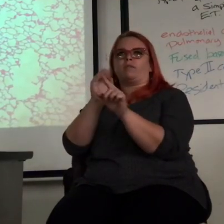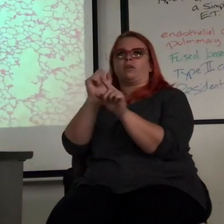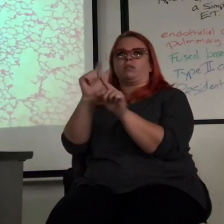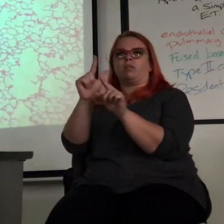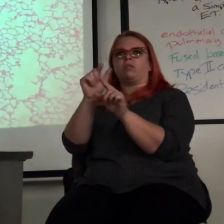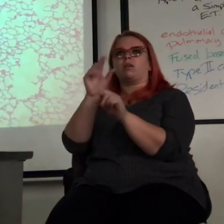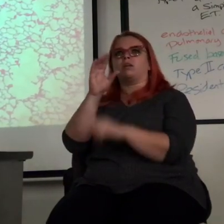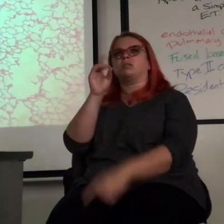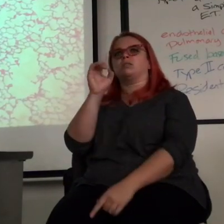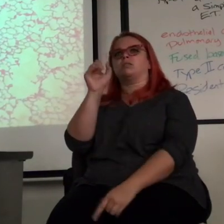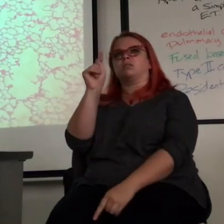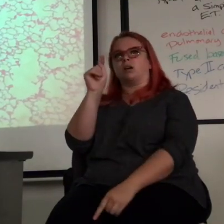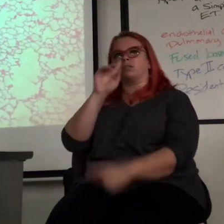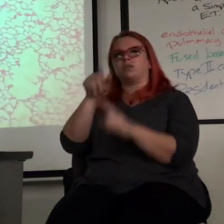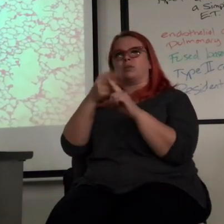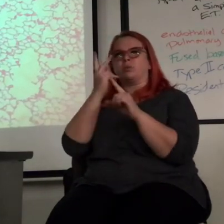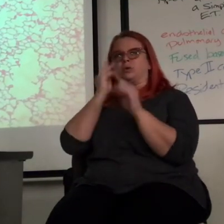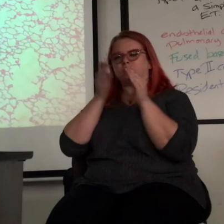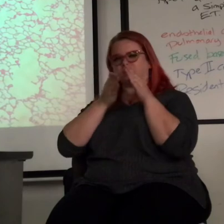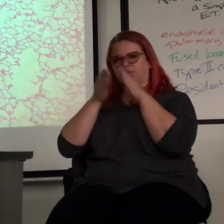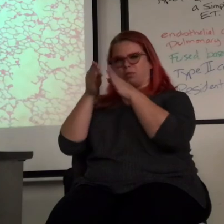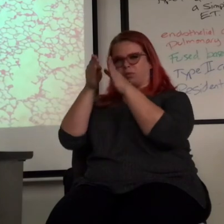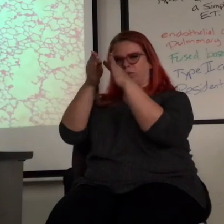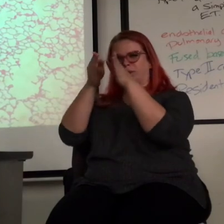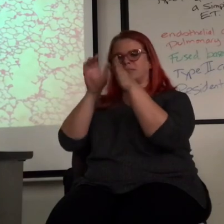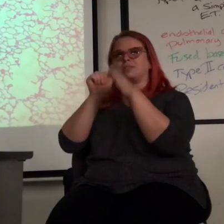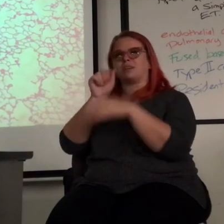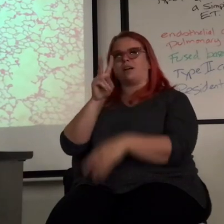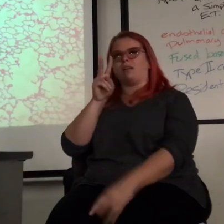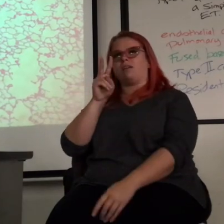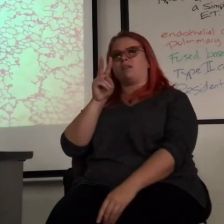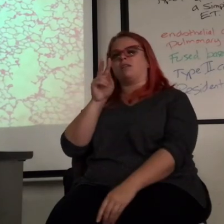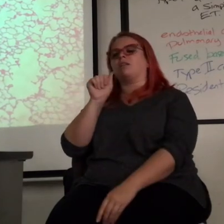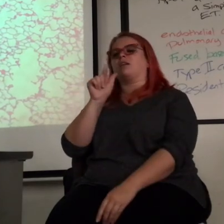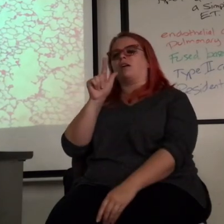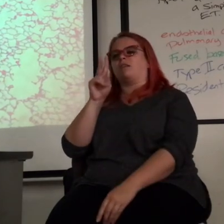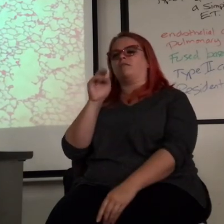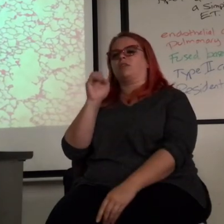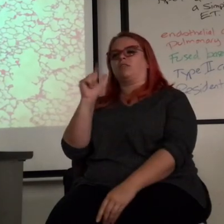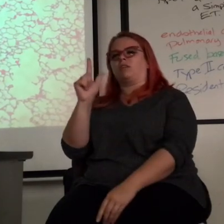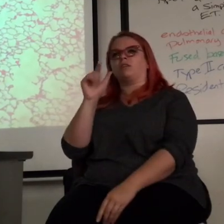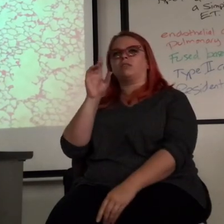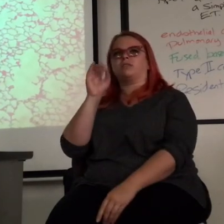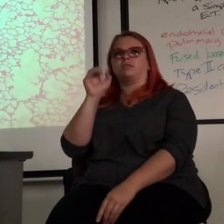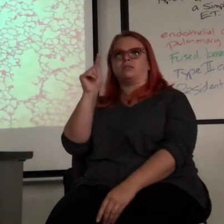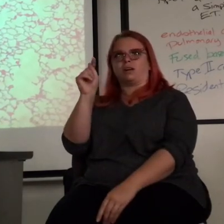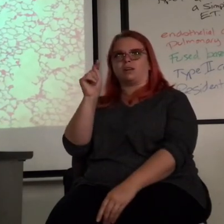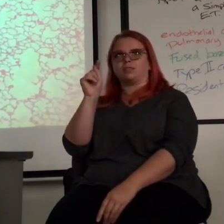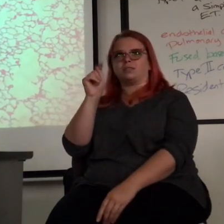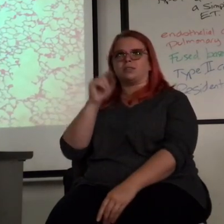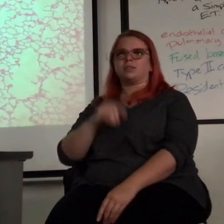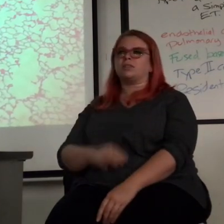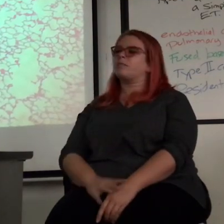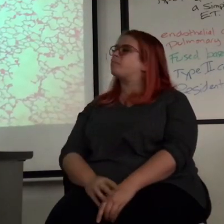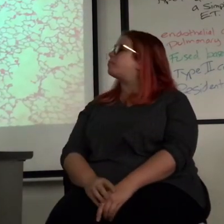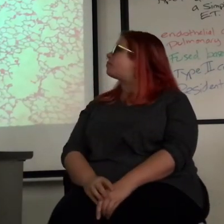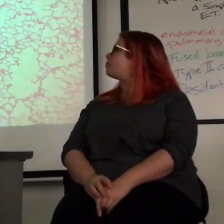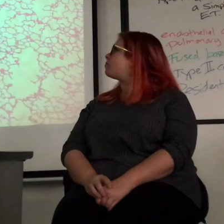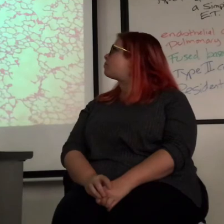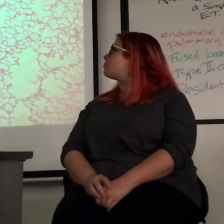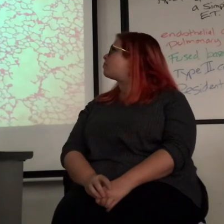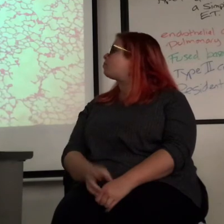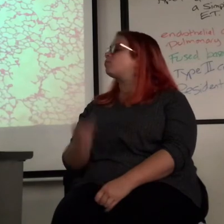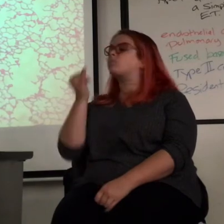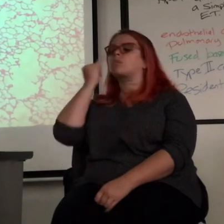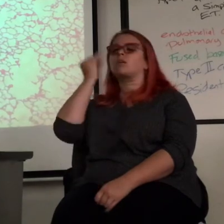hallways, it's like alveolar duct, like this one here. There's a duct leading to a couple of ducts, right? Imagine like